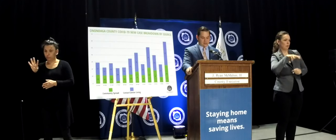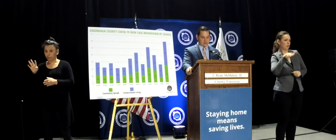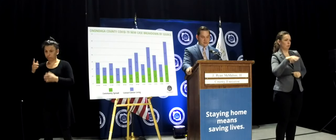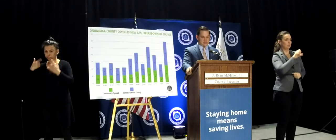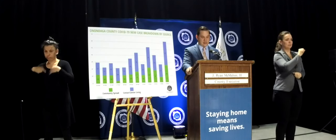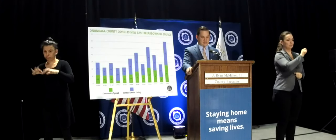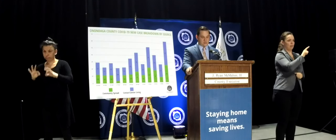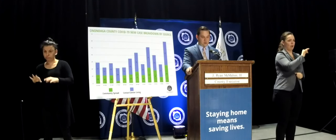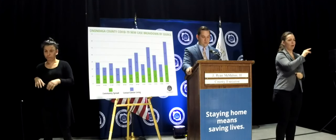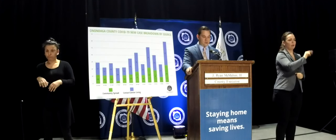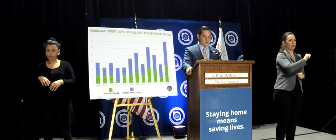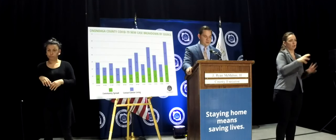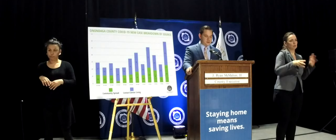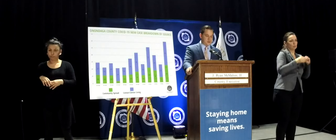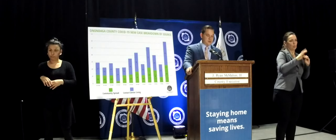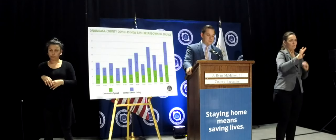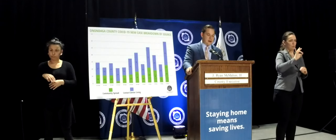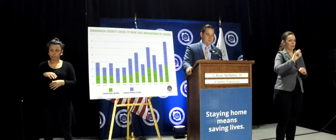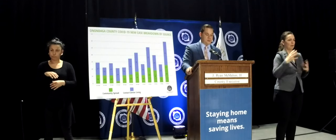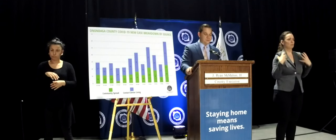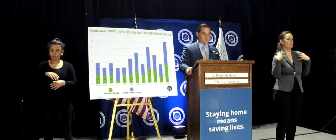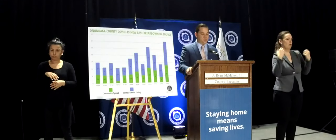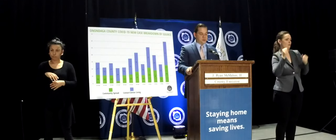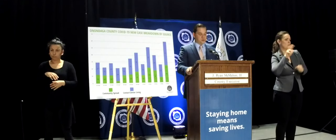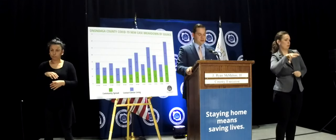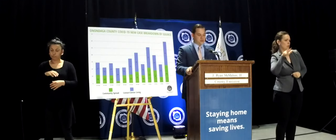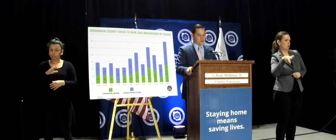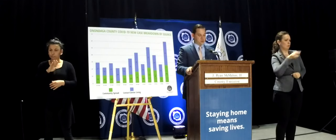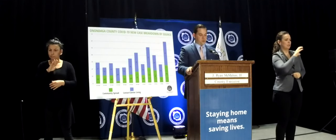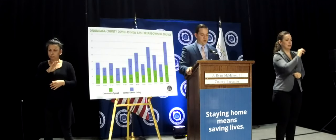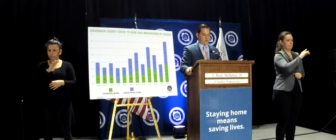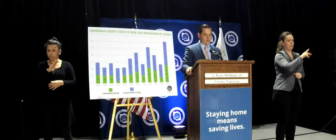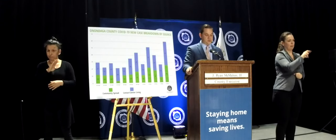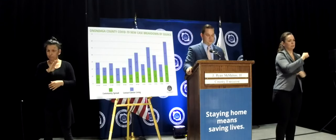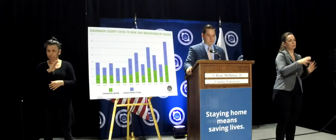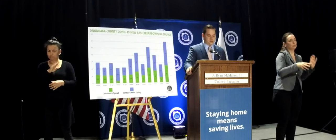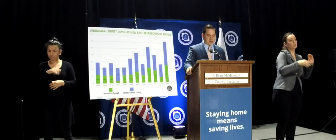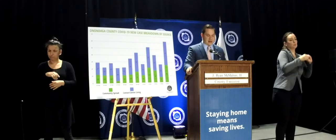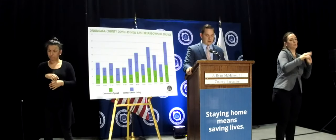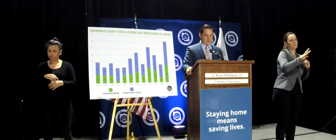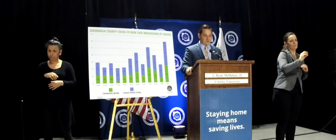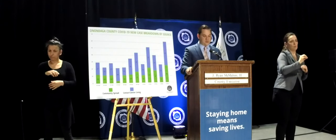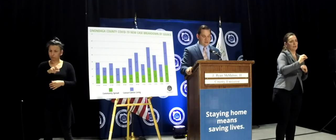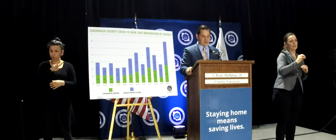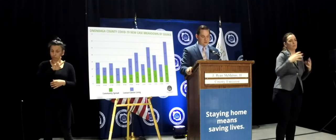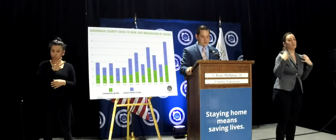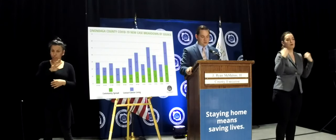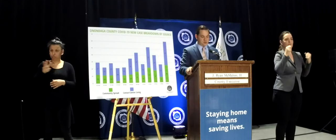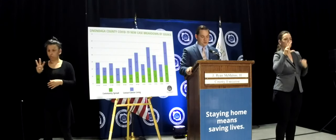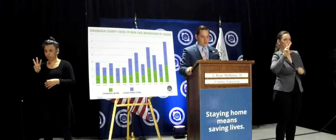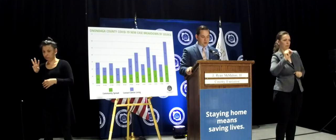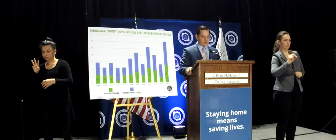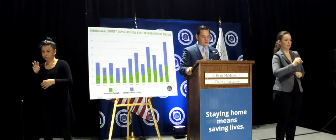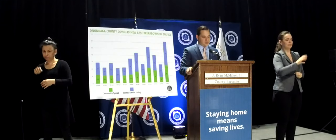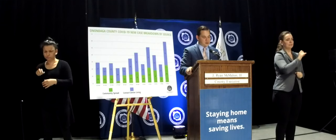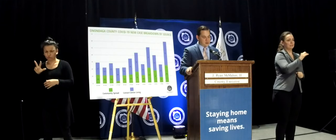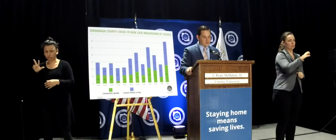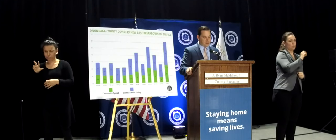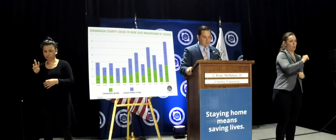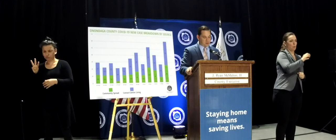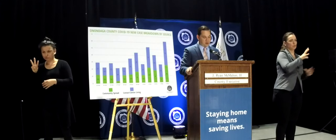29 cases, 19 recoveries. Pompey, 22 cases, 20 recoveries. Skaneateles, 15 cases, 13